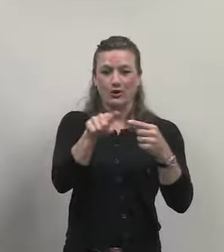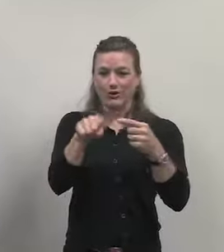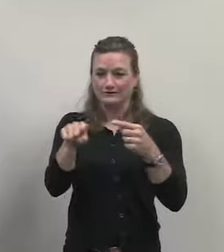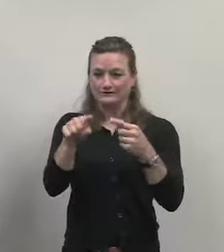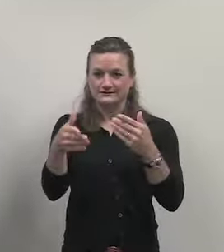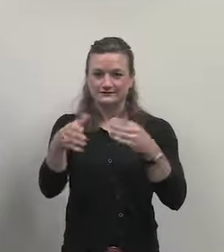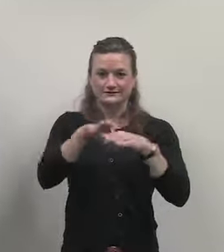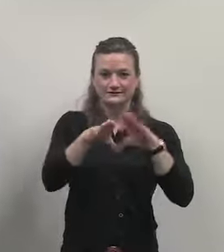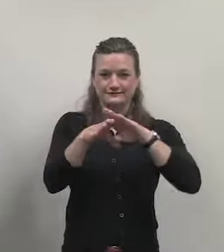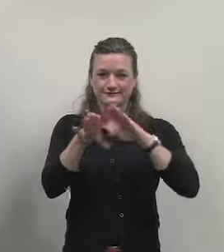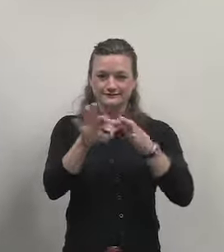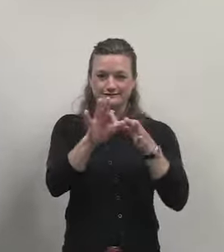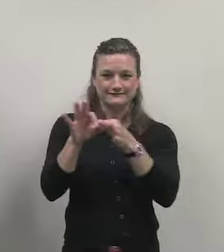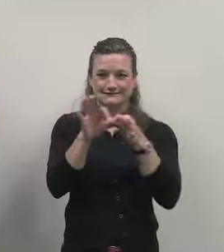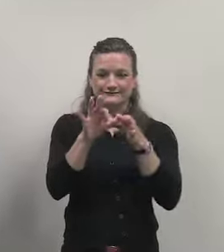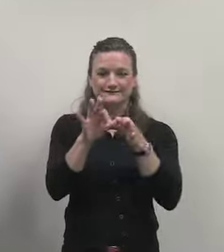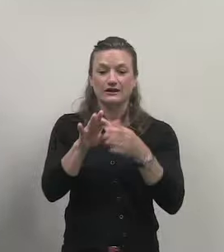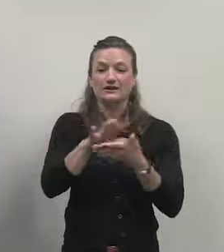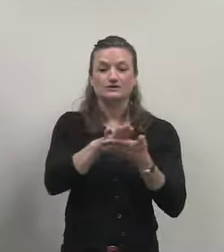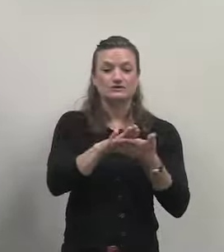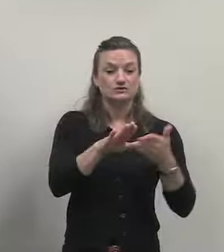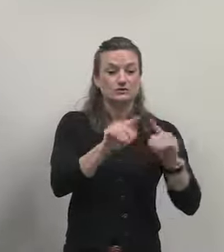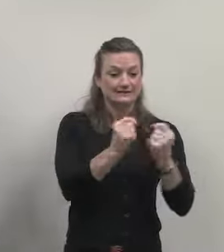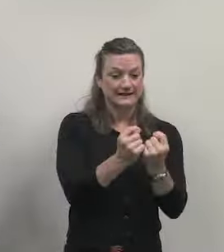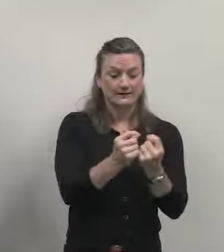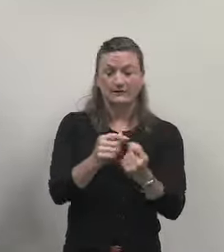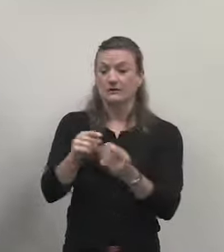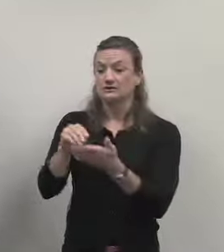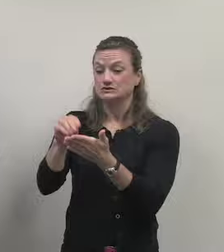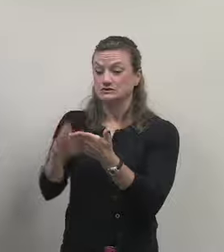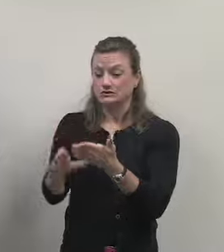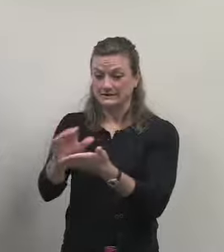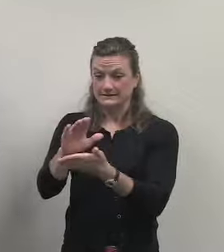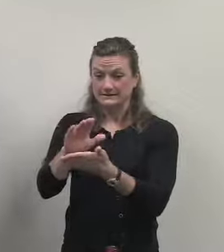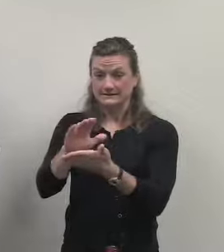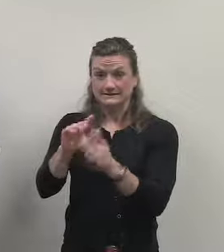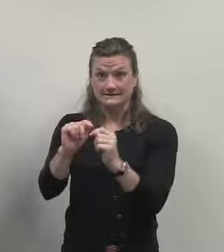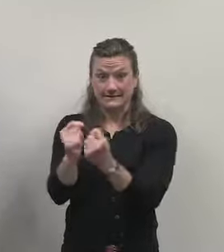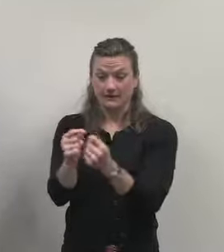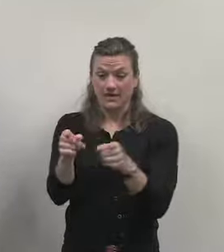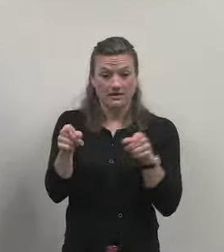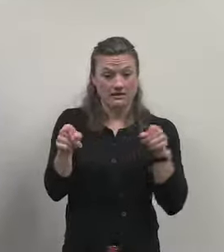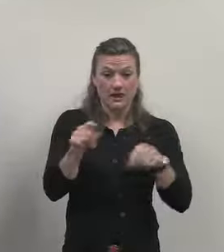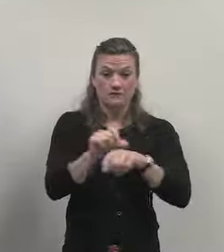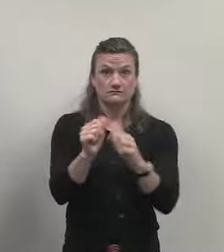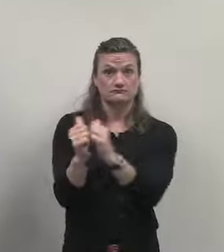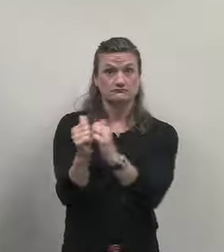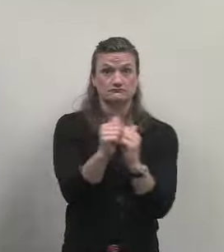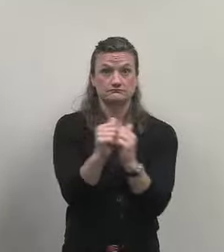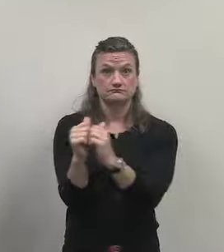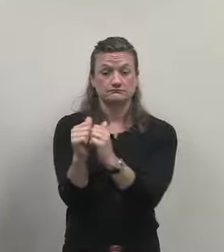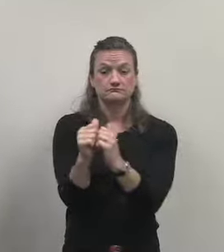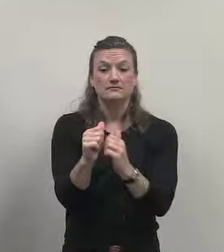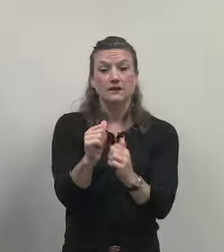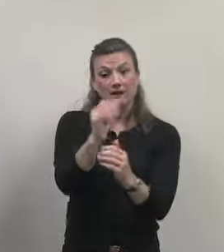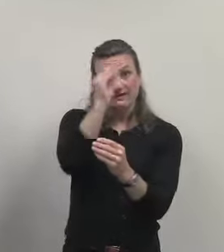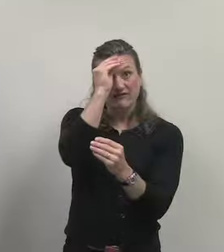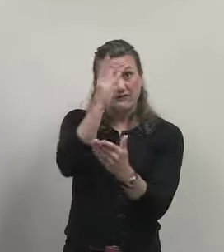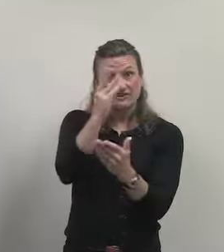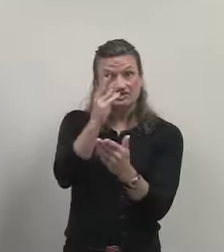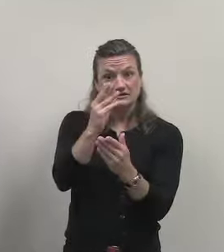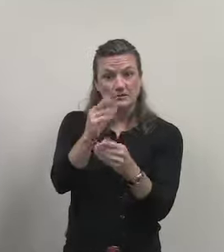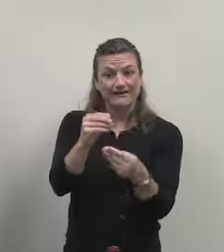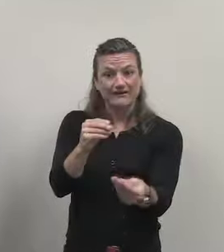And really it's the school level team and the student level team that coordinate. The information that I just talked about that is given